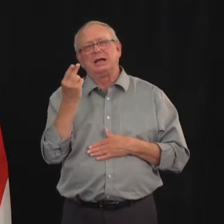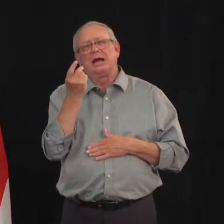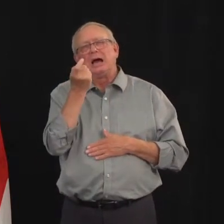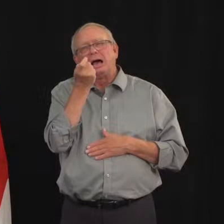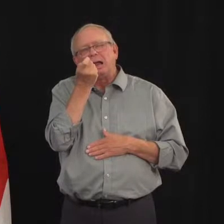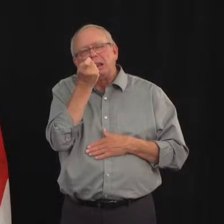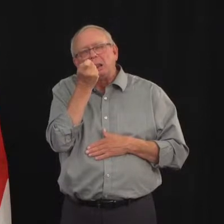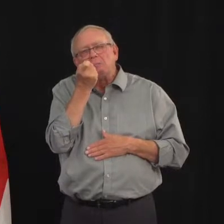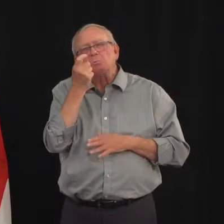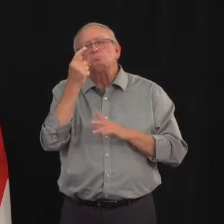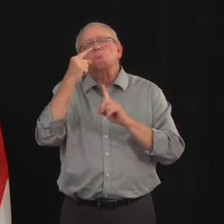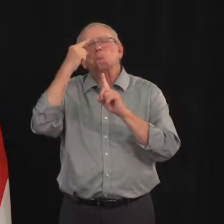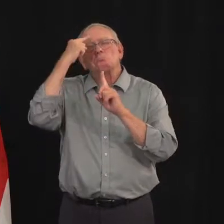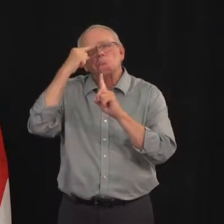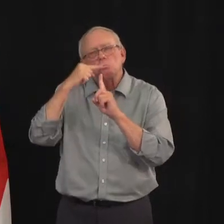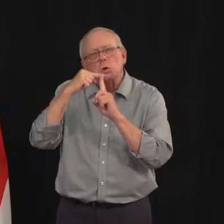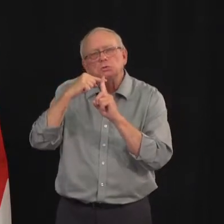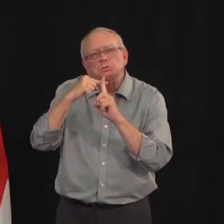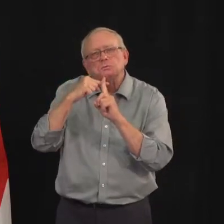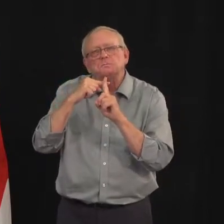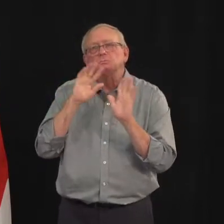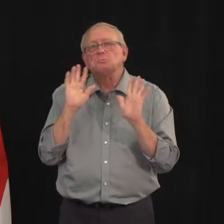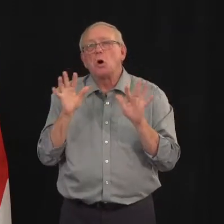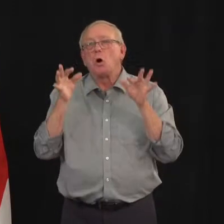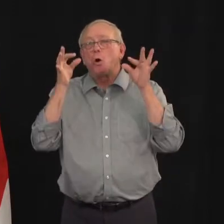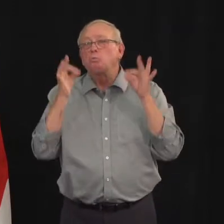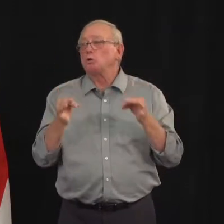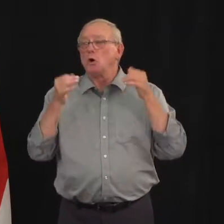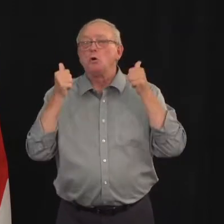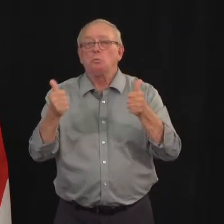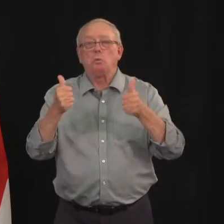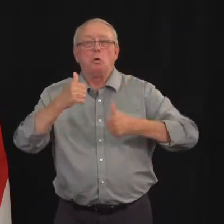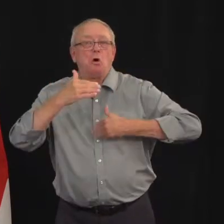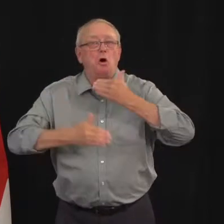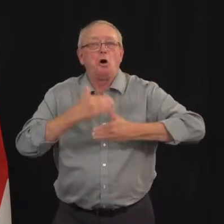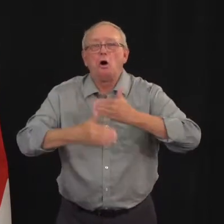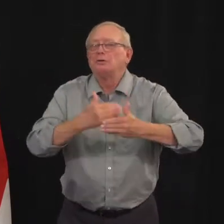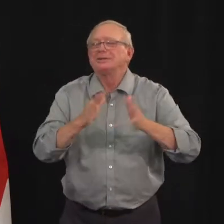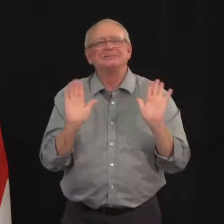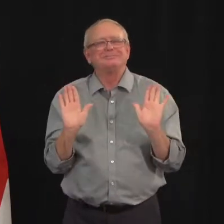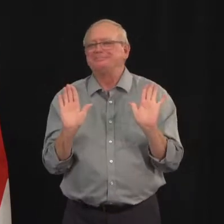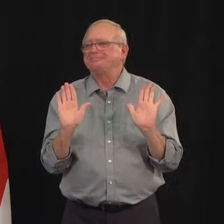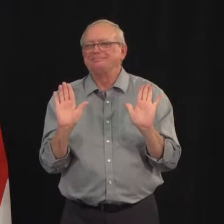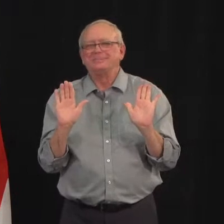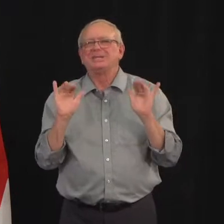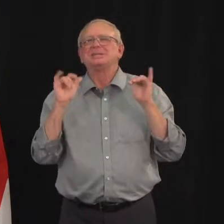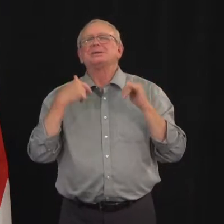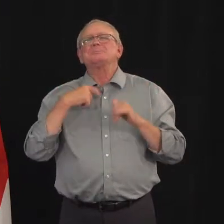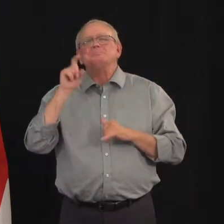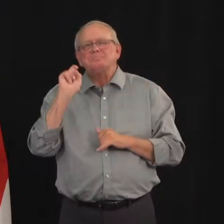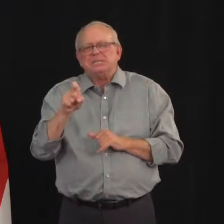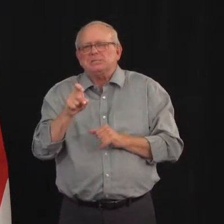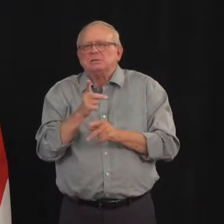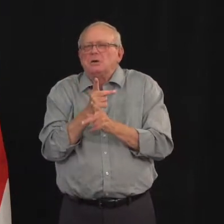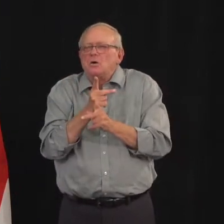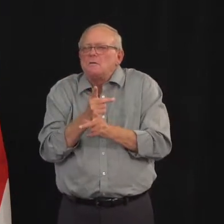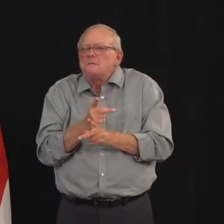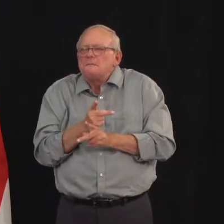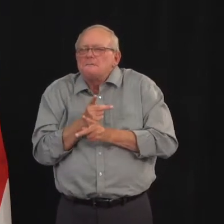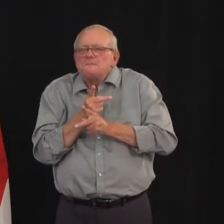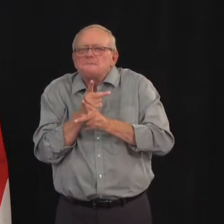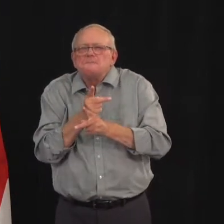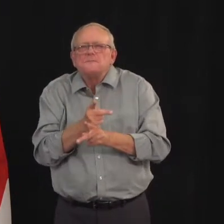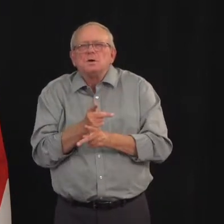time to declare victory over COVID. This is going to be a long response for many months to come. but those